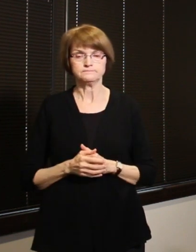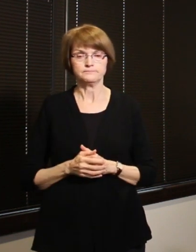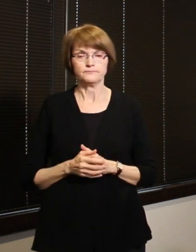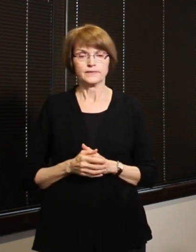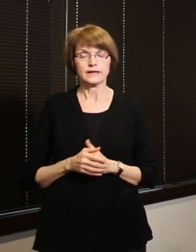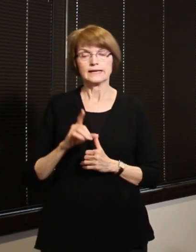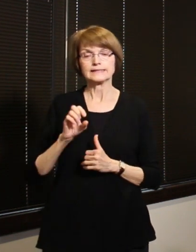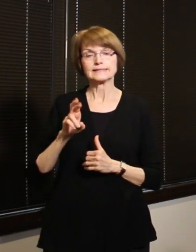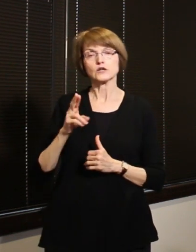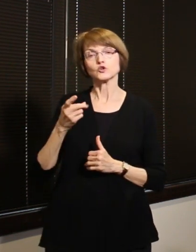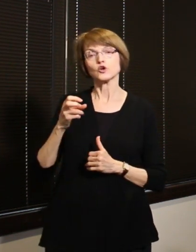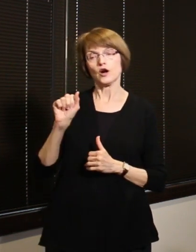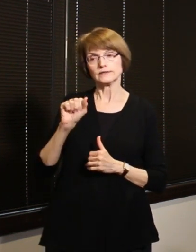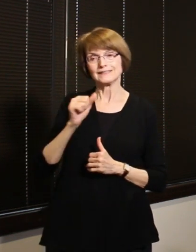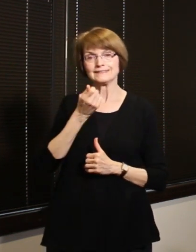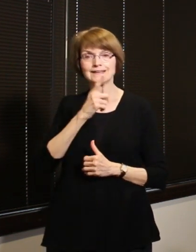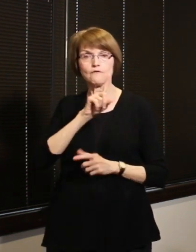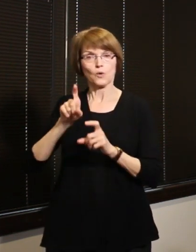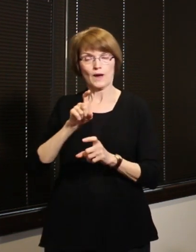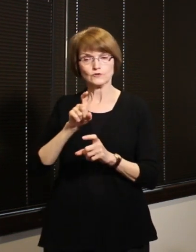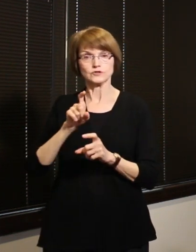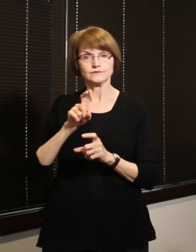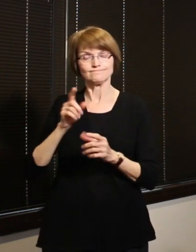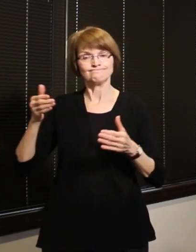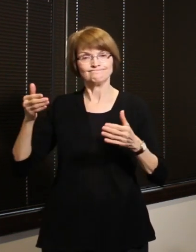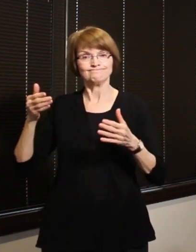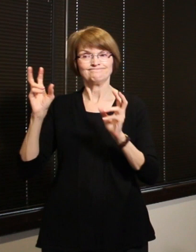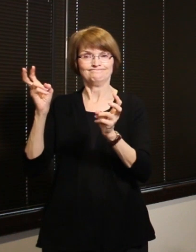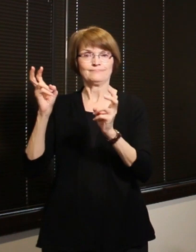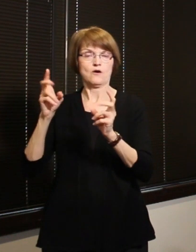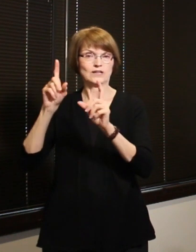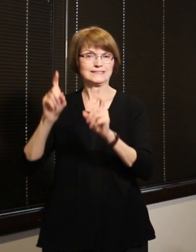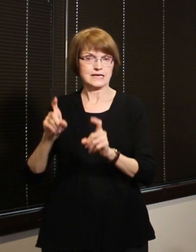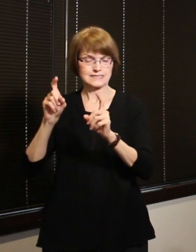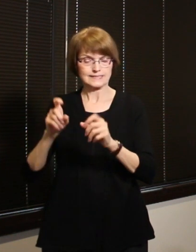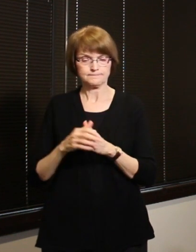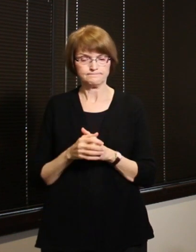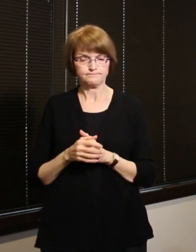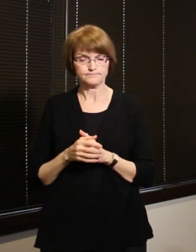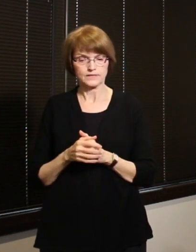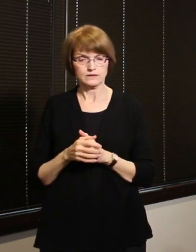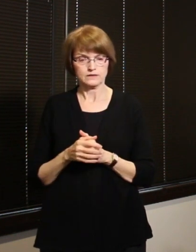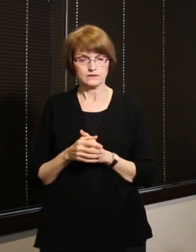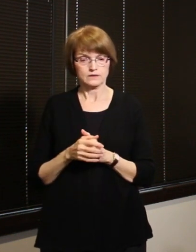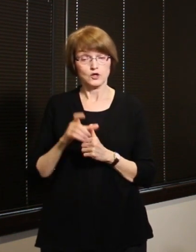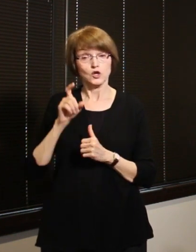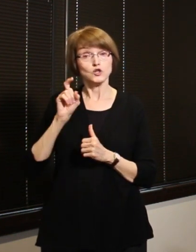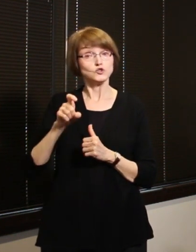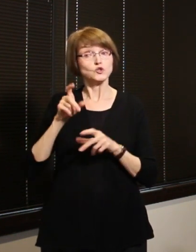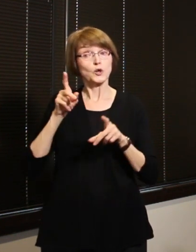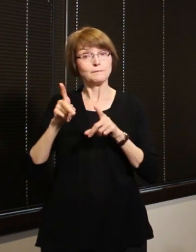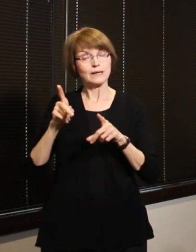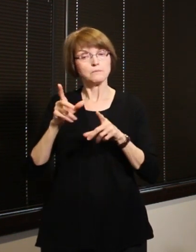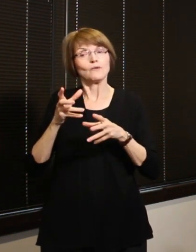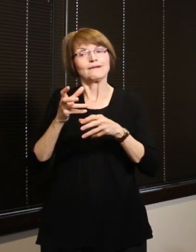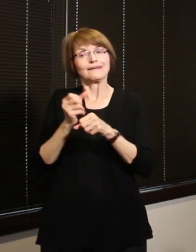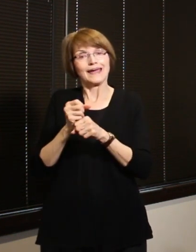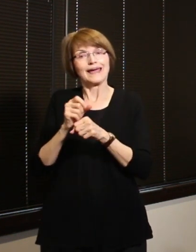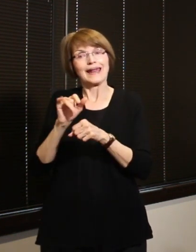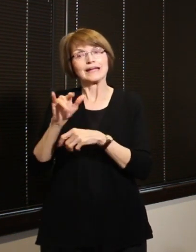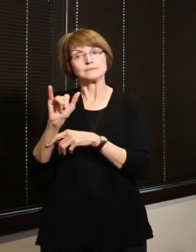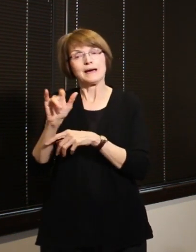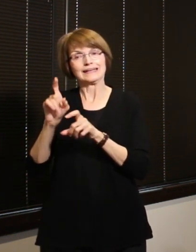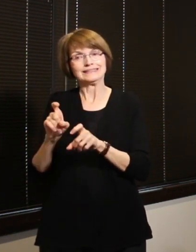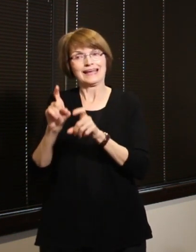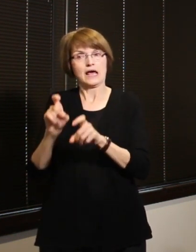Dr. Garza, a number of questions today about testing. Do you think people should be getting these antibody tests that are